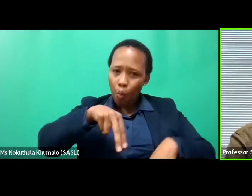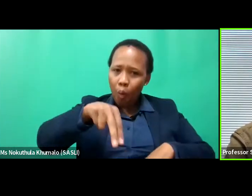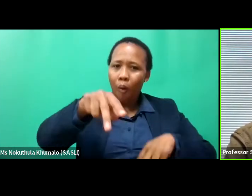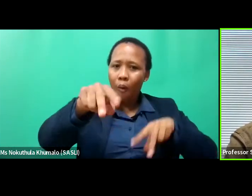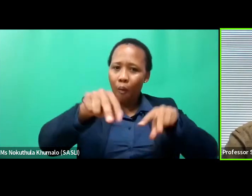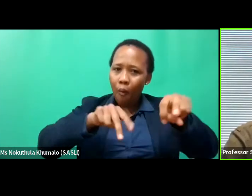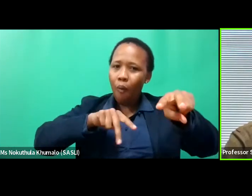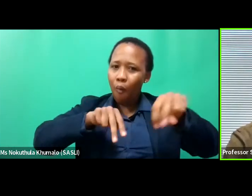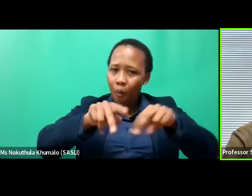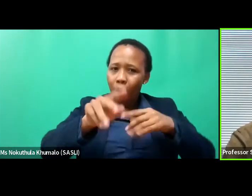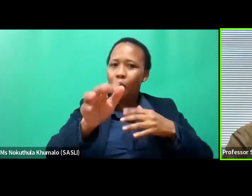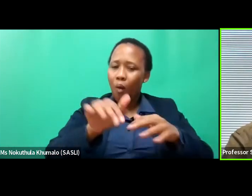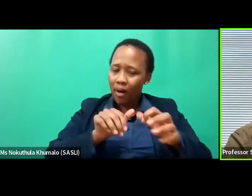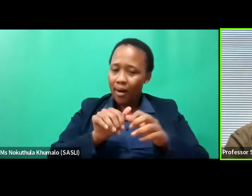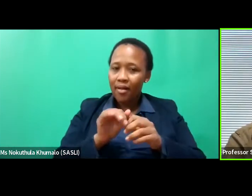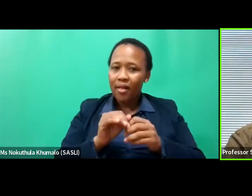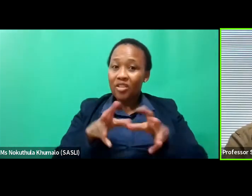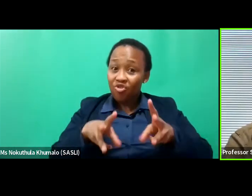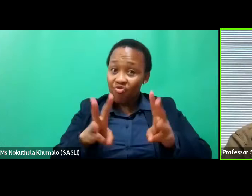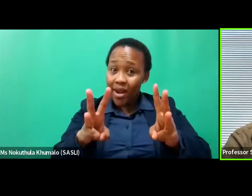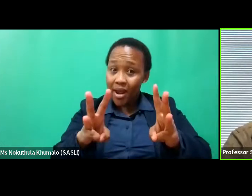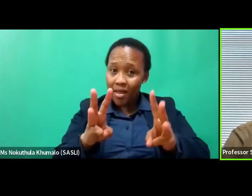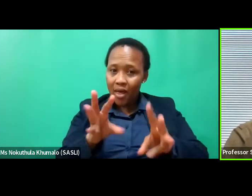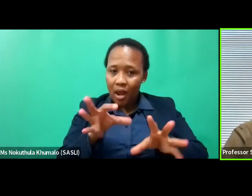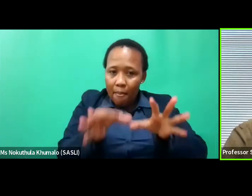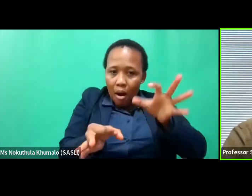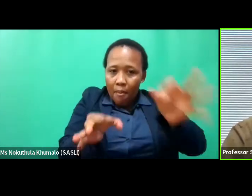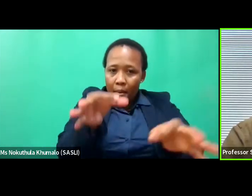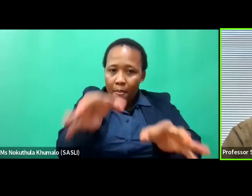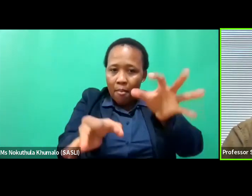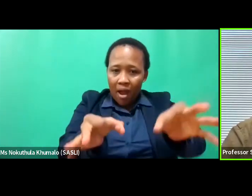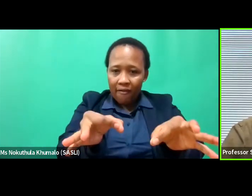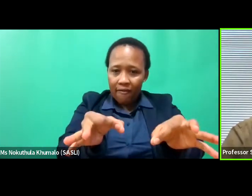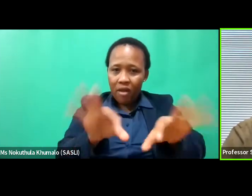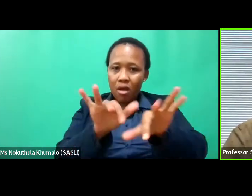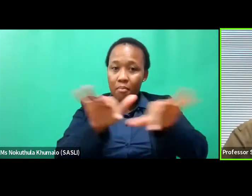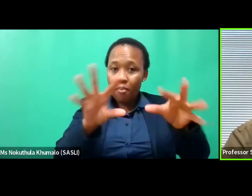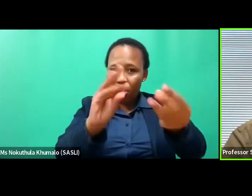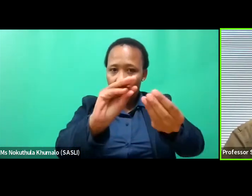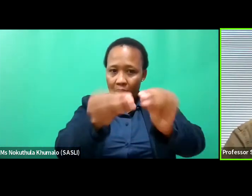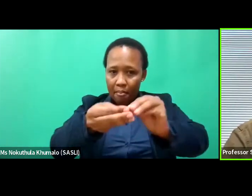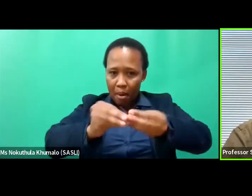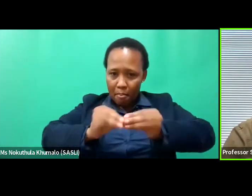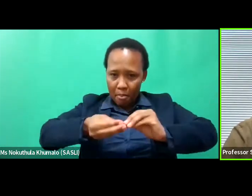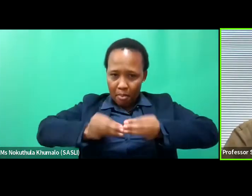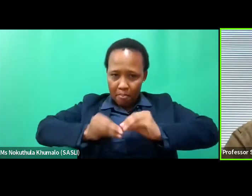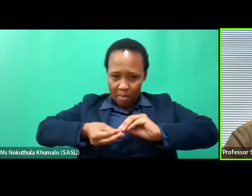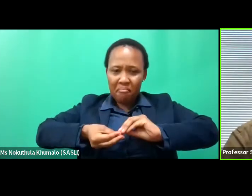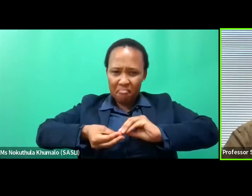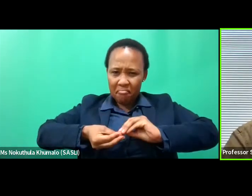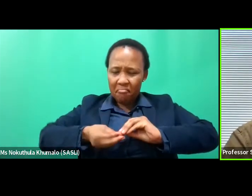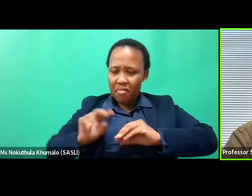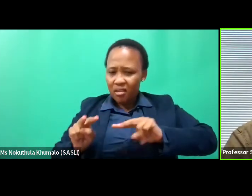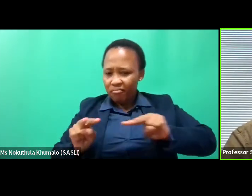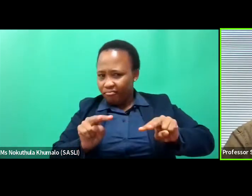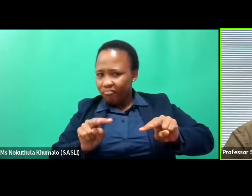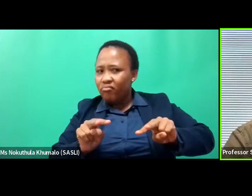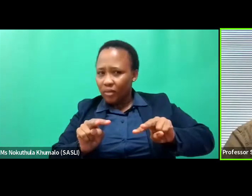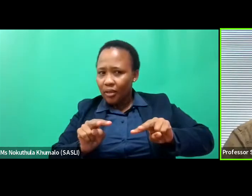who build the roads and so on, their children get the worst results in the education